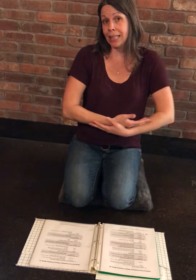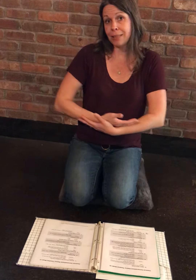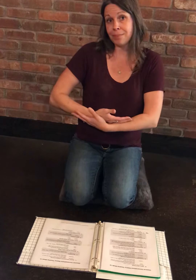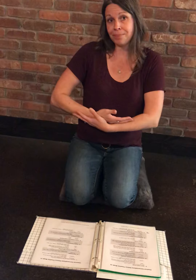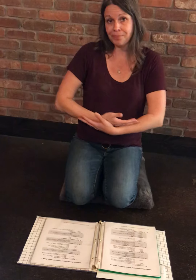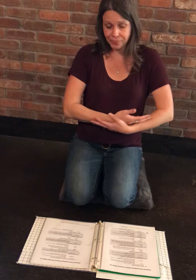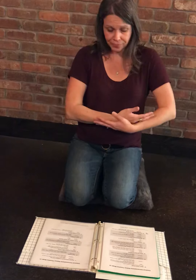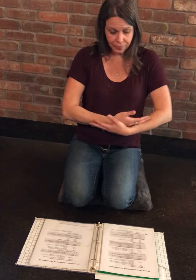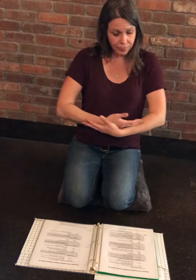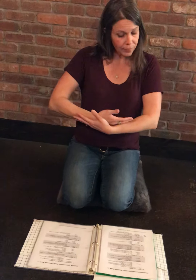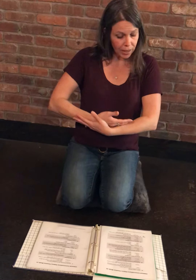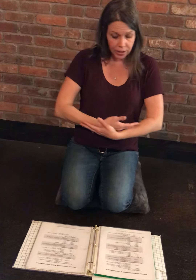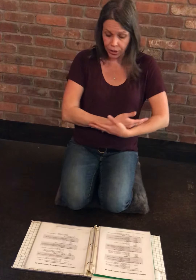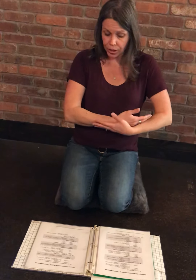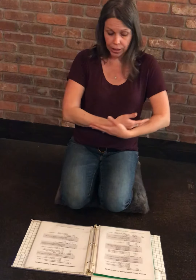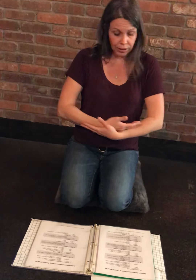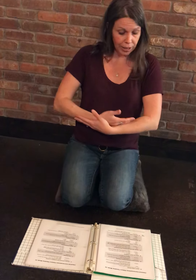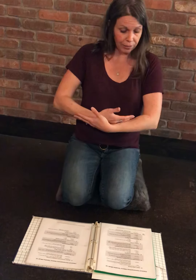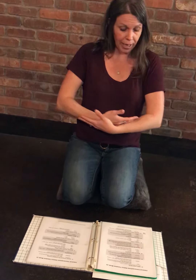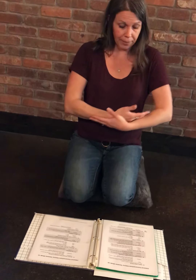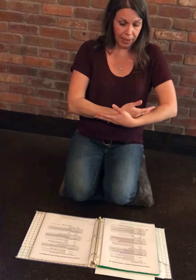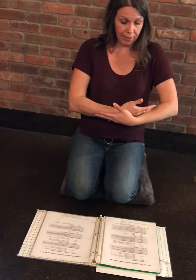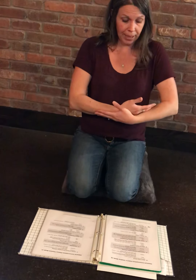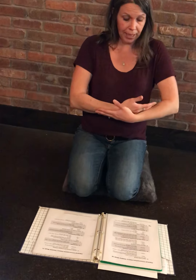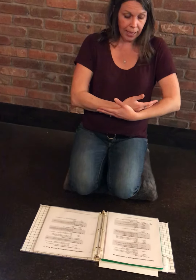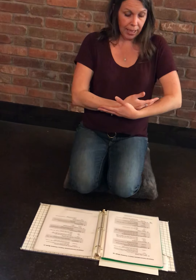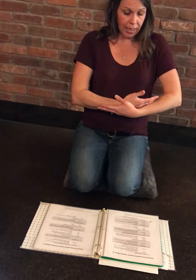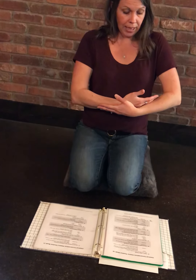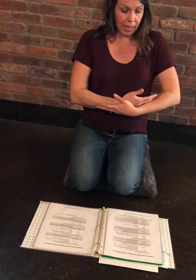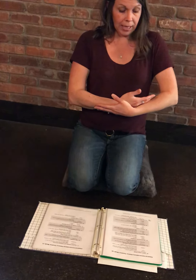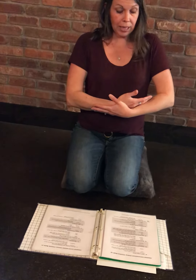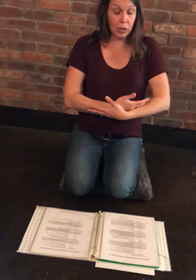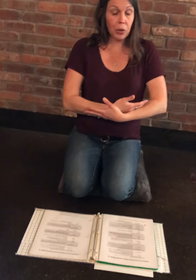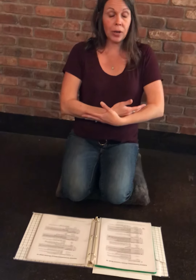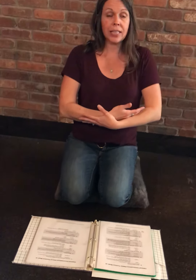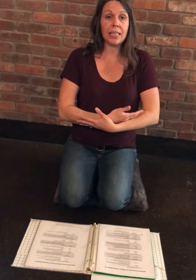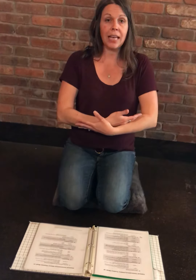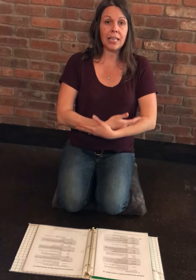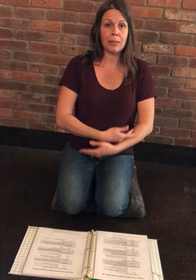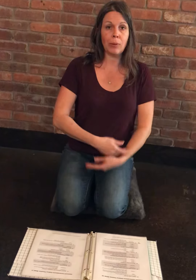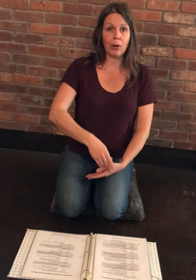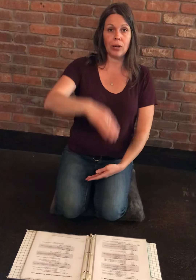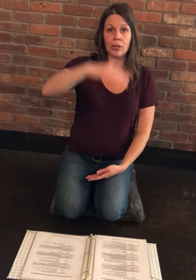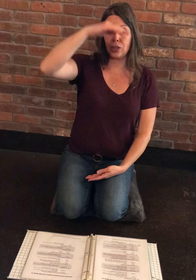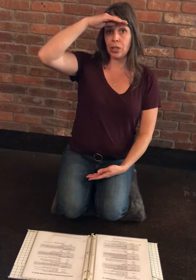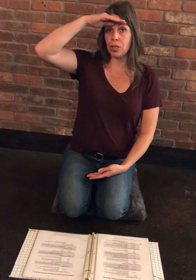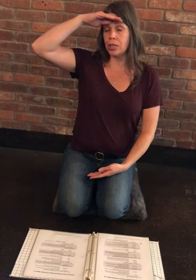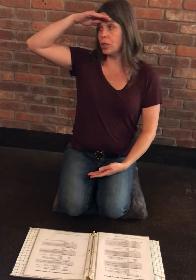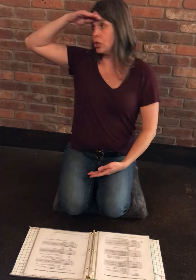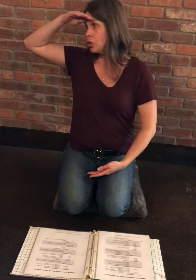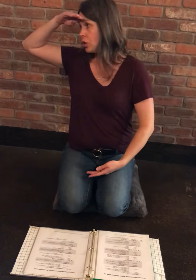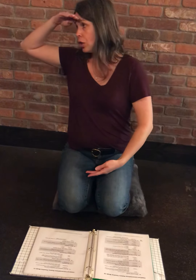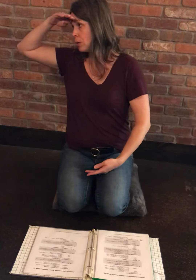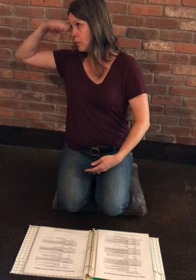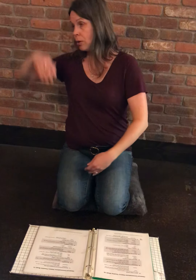son. So you're gonna do like your rockin' baby. And then Norse explorers. You're gonna just explore over